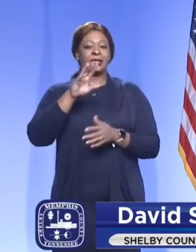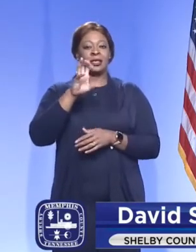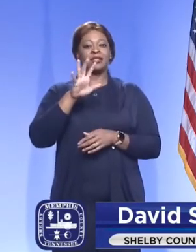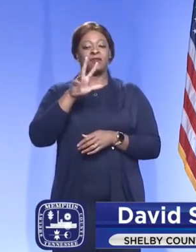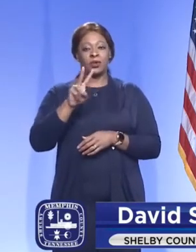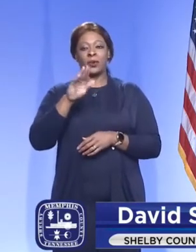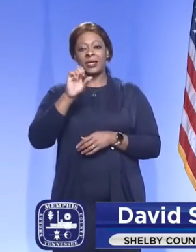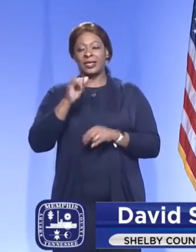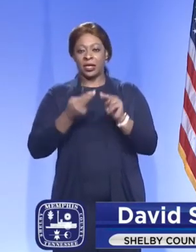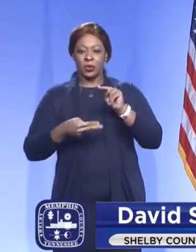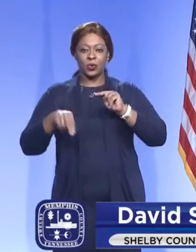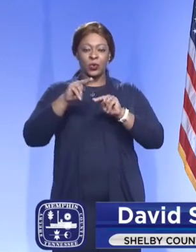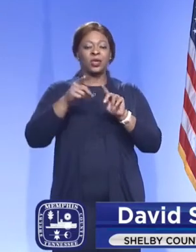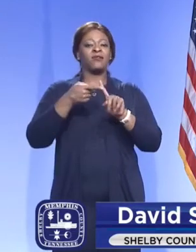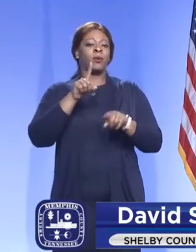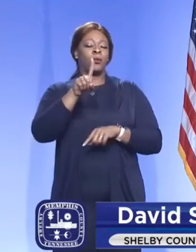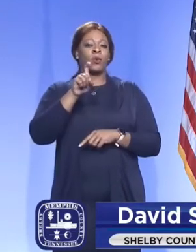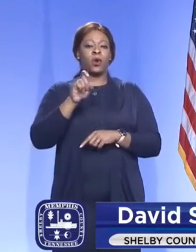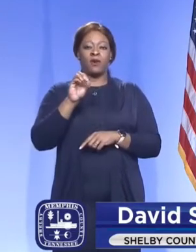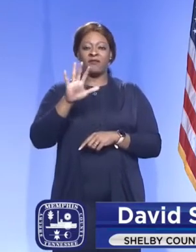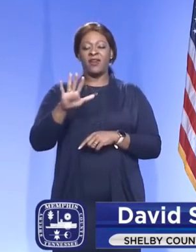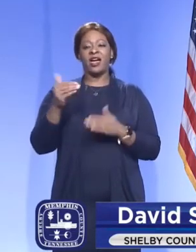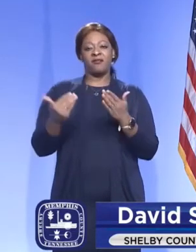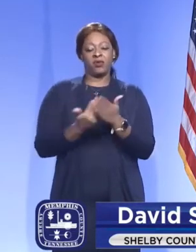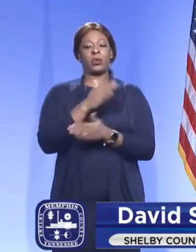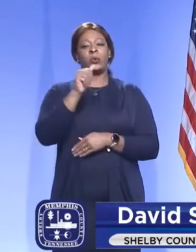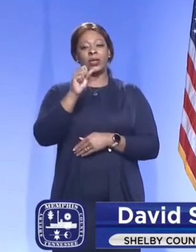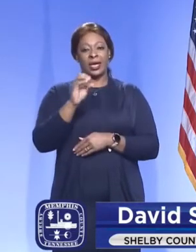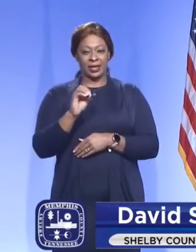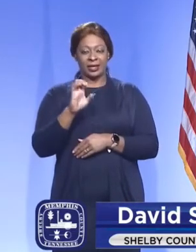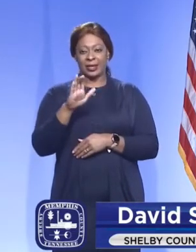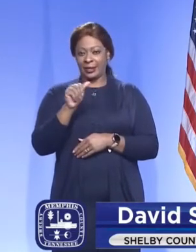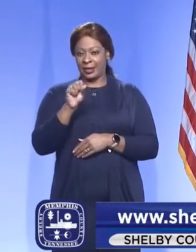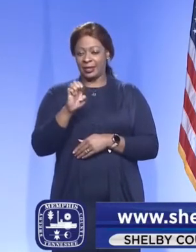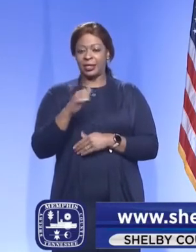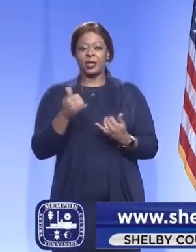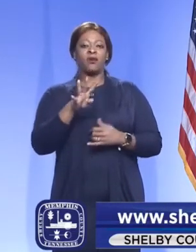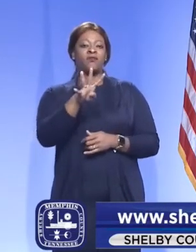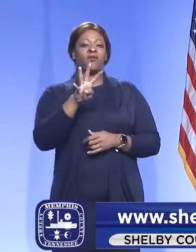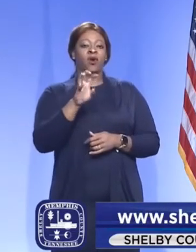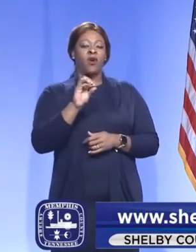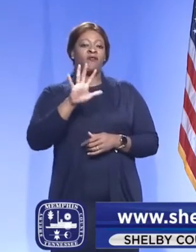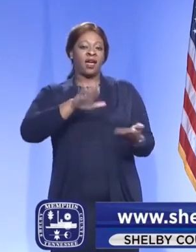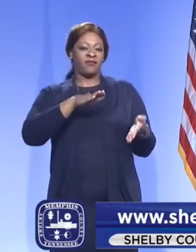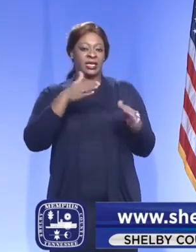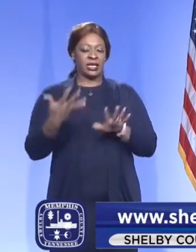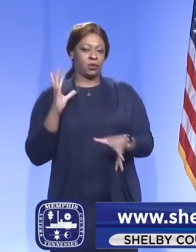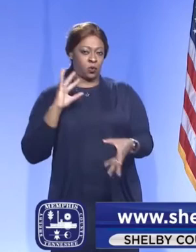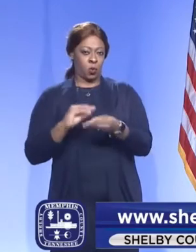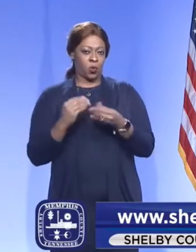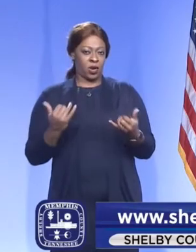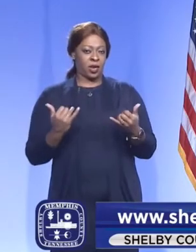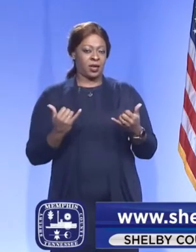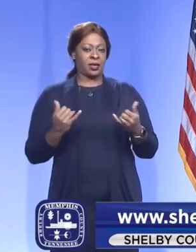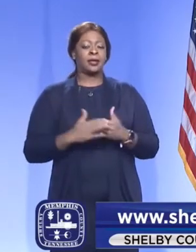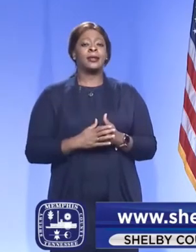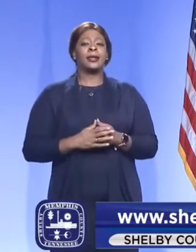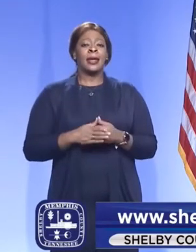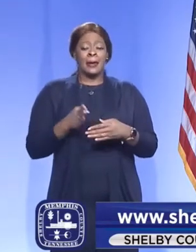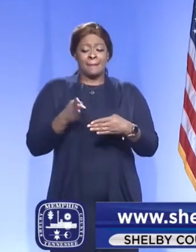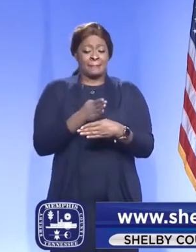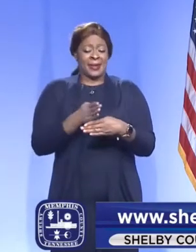an increase yesterday of 105 new cases. We're at 405 deaths, and the median